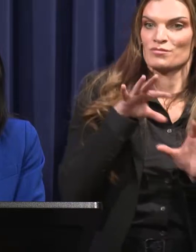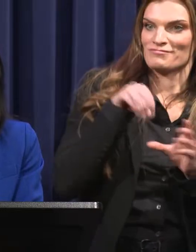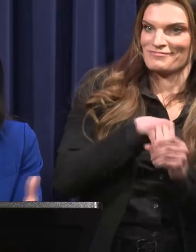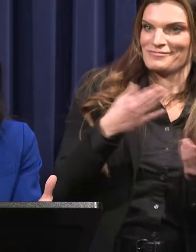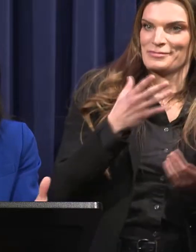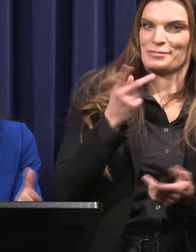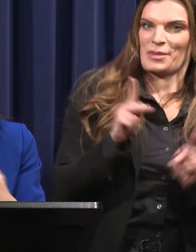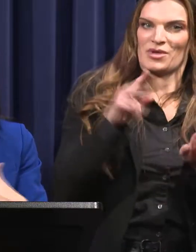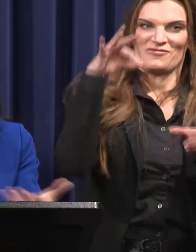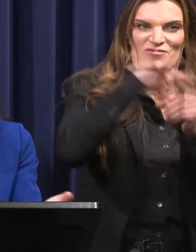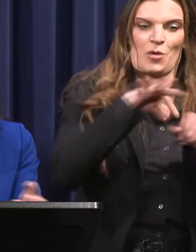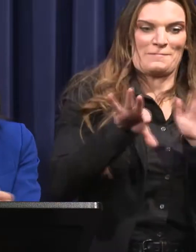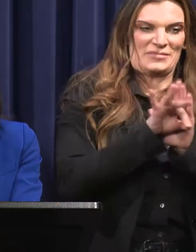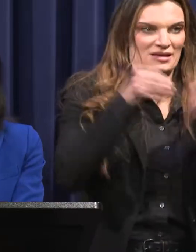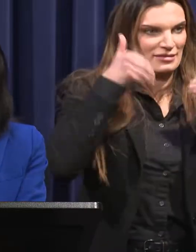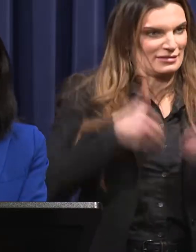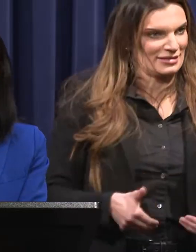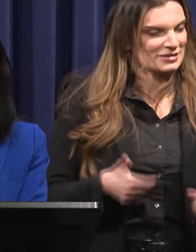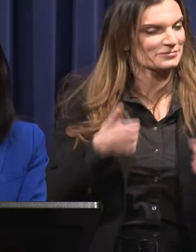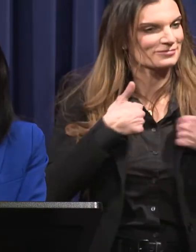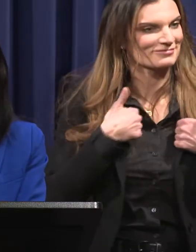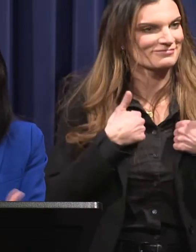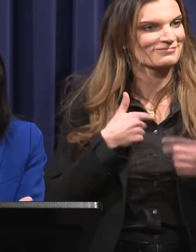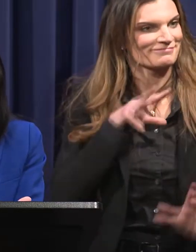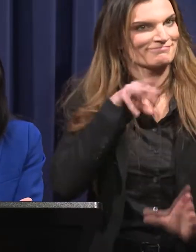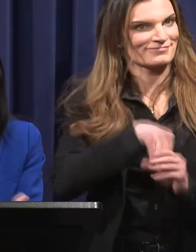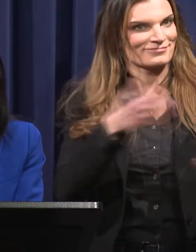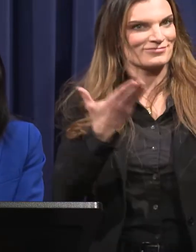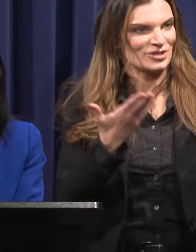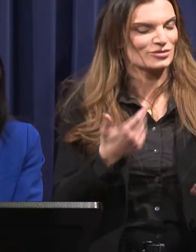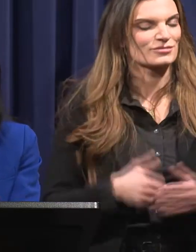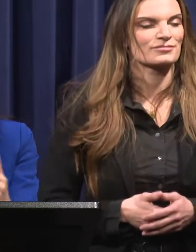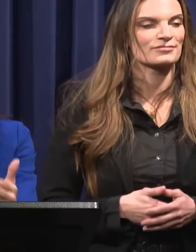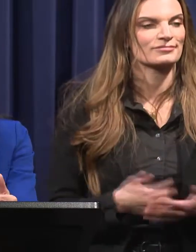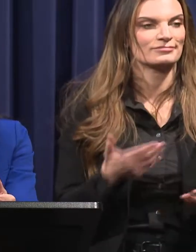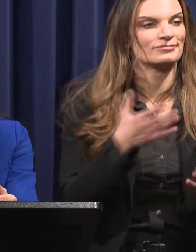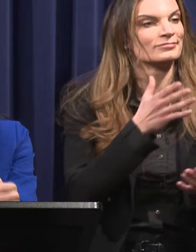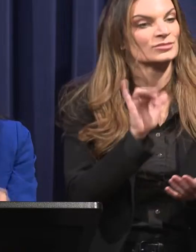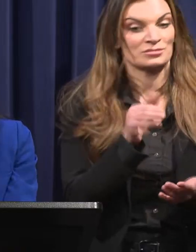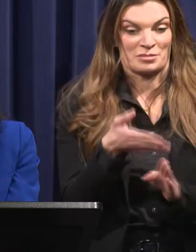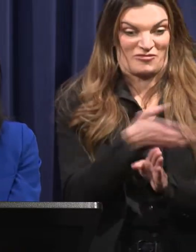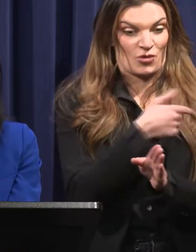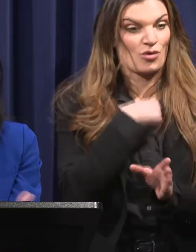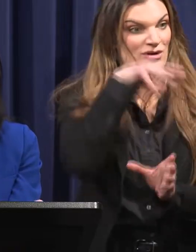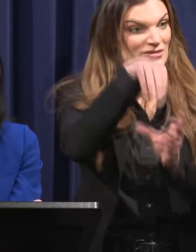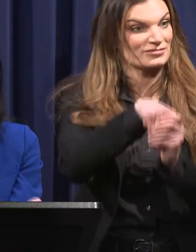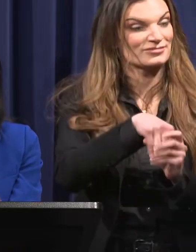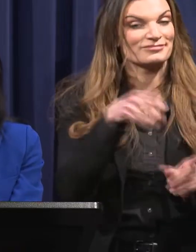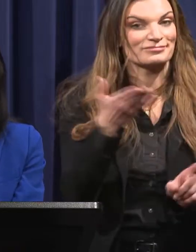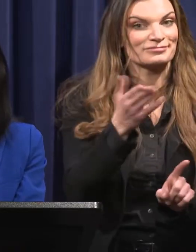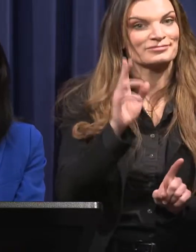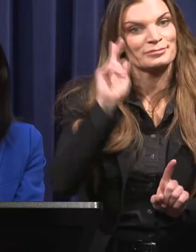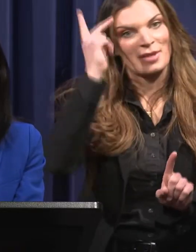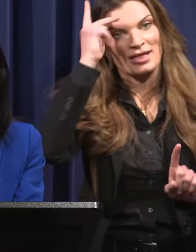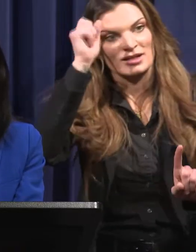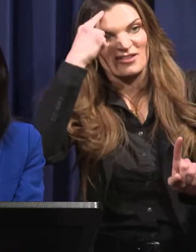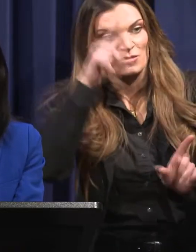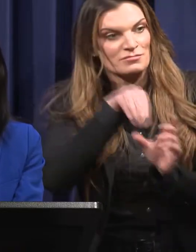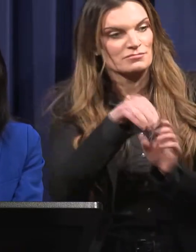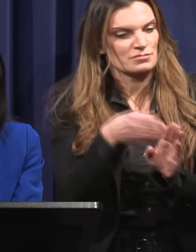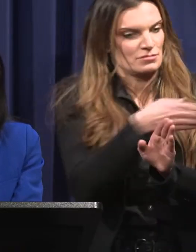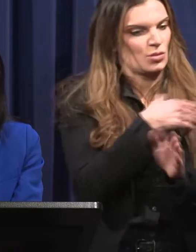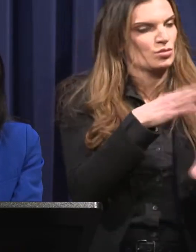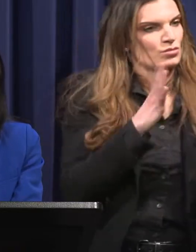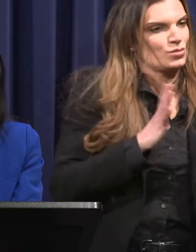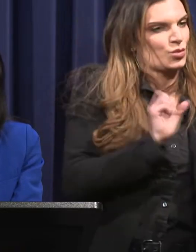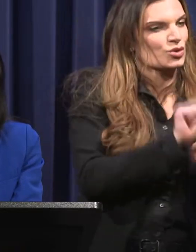holder, or prior to this as, you know, as an attorney in either in private practice or as an assistant prosecutor in